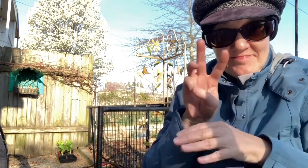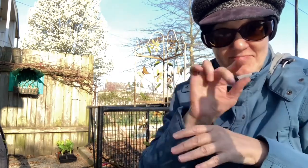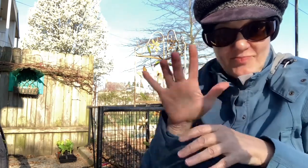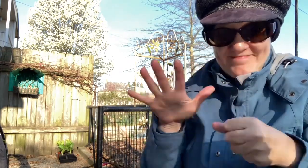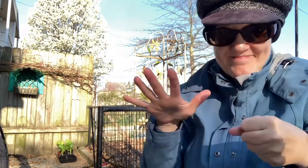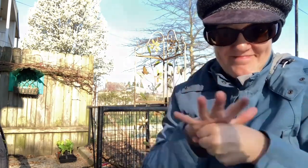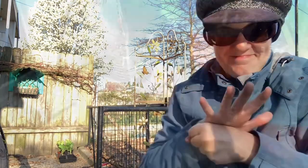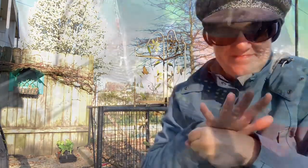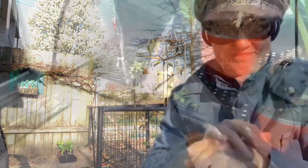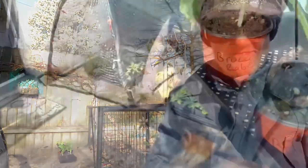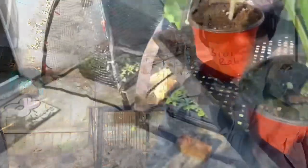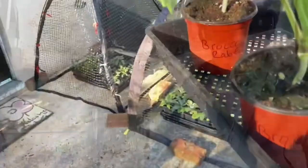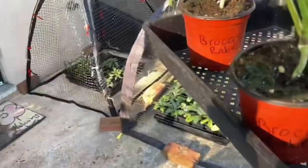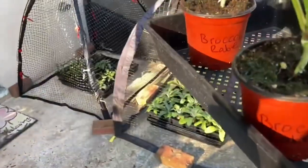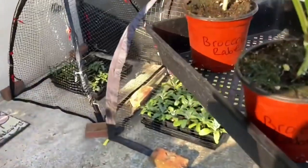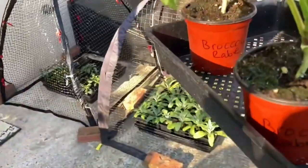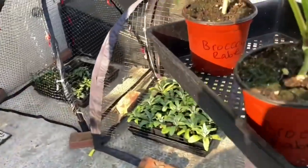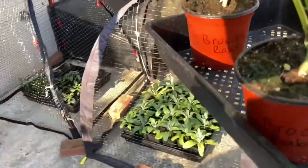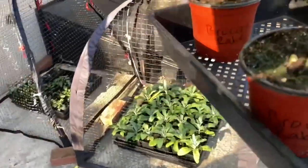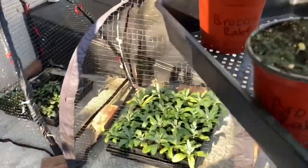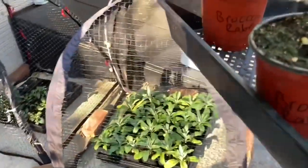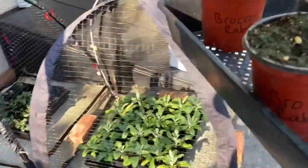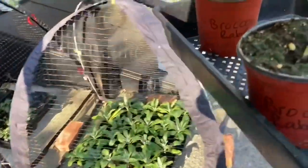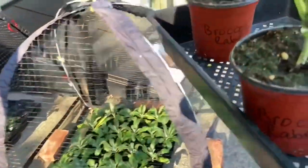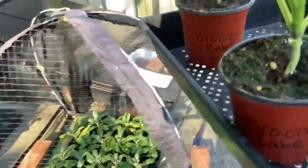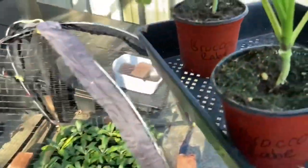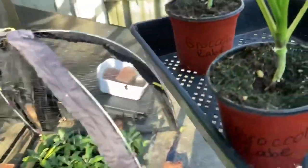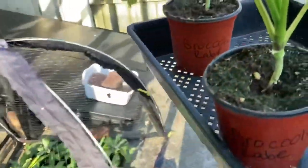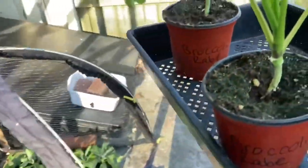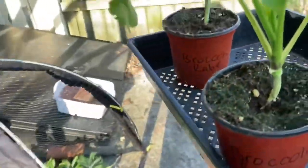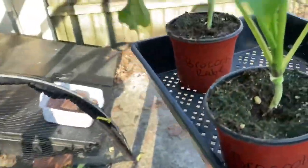protected. The house wall is full.